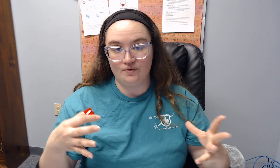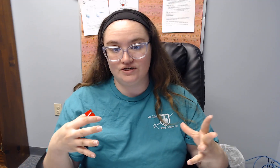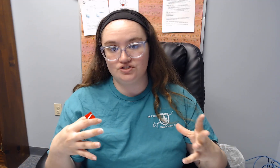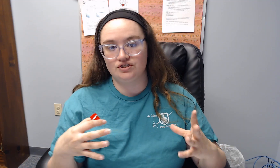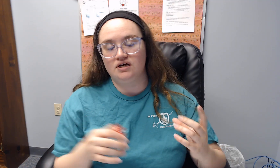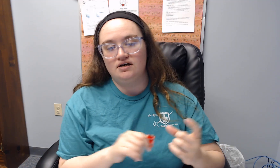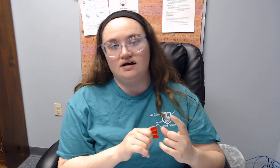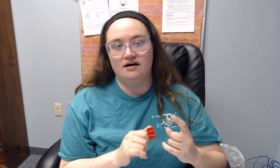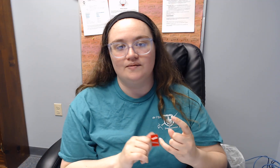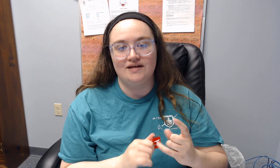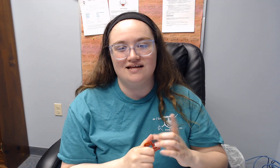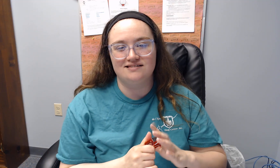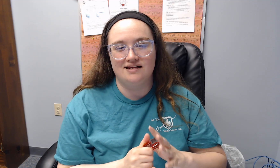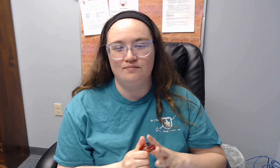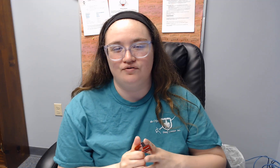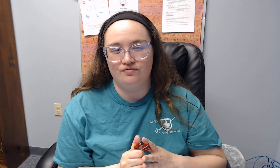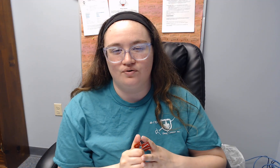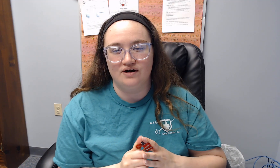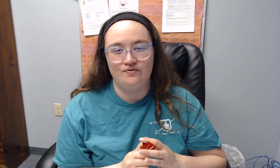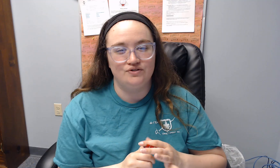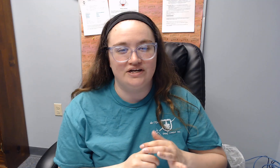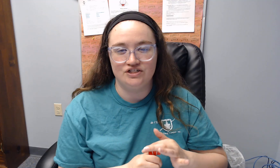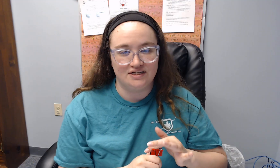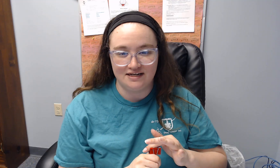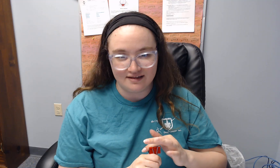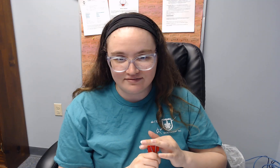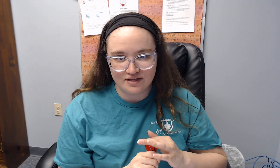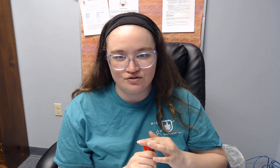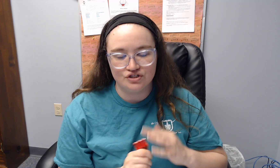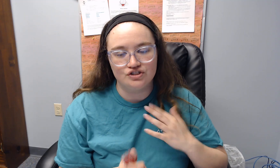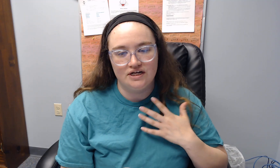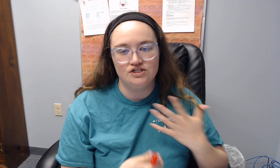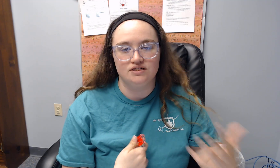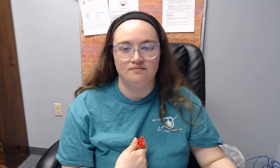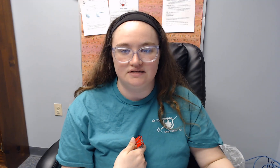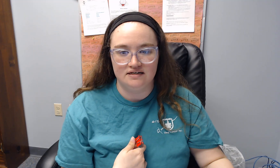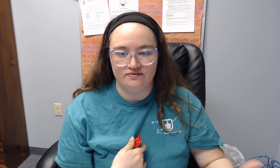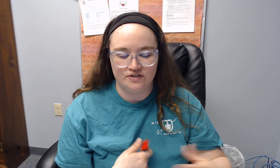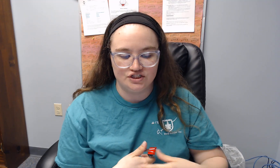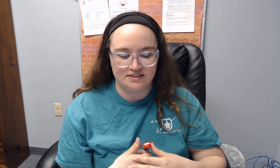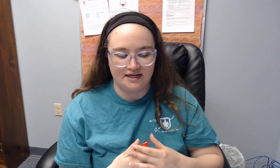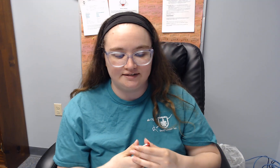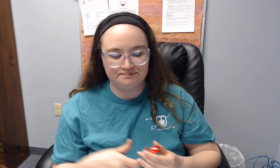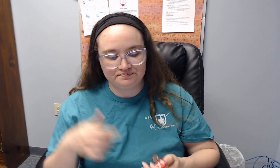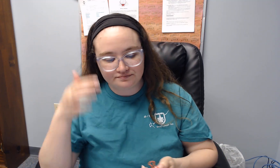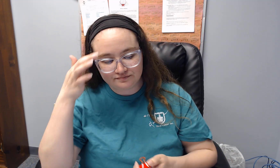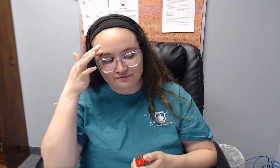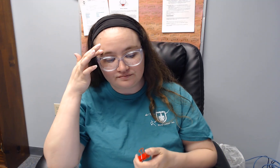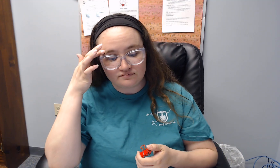language. And as stated before, if you change any of those, you're changing the meaning of what you're saying.